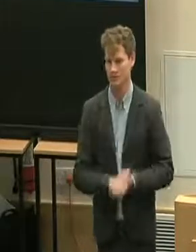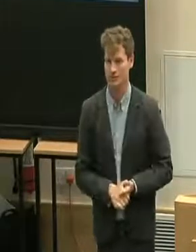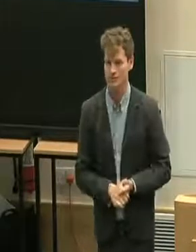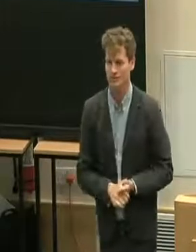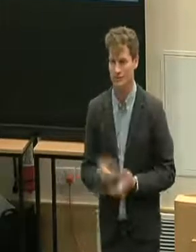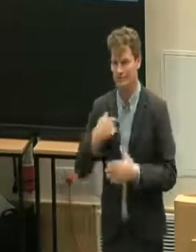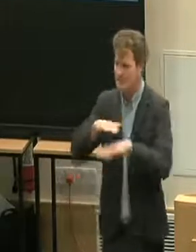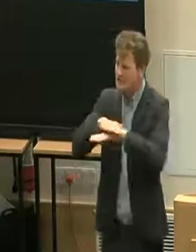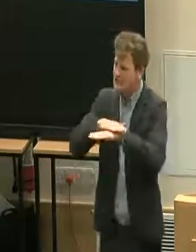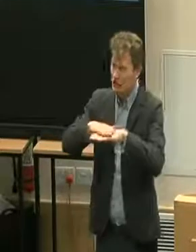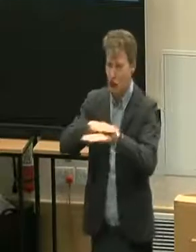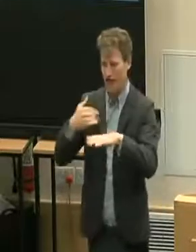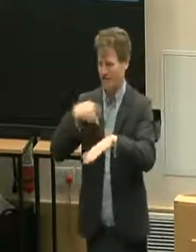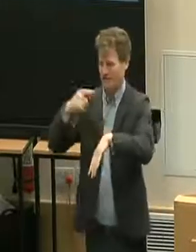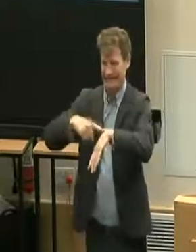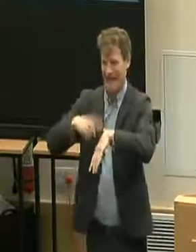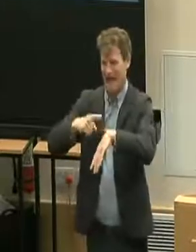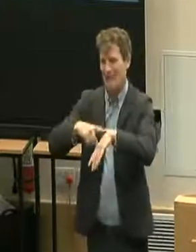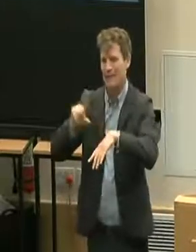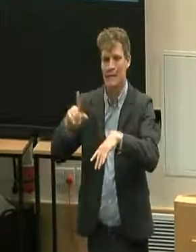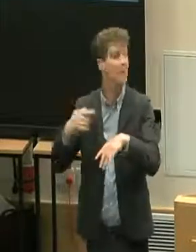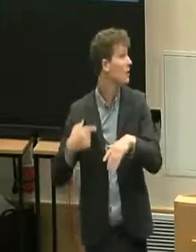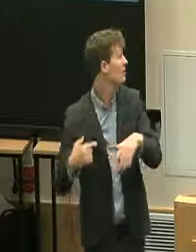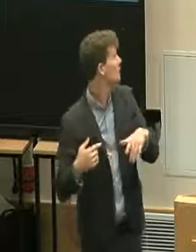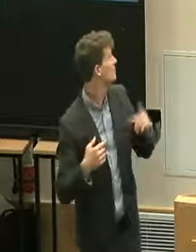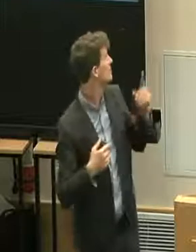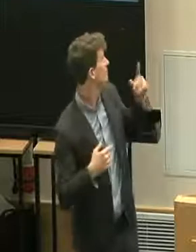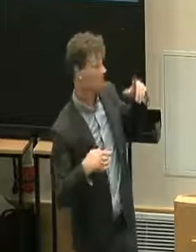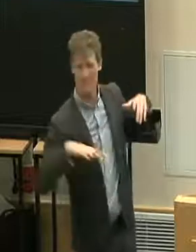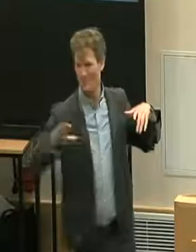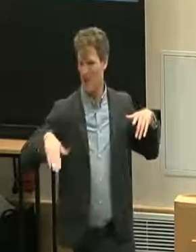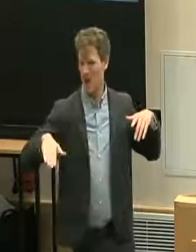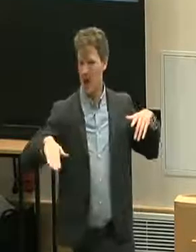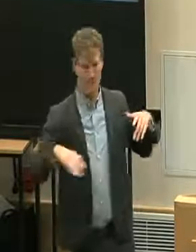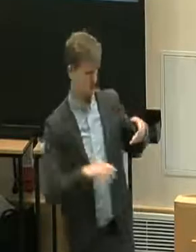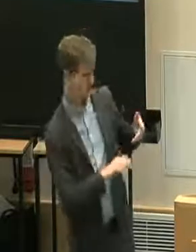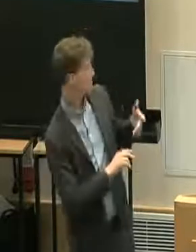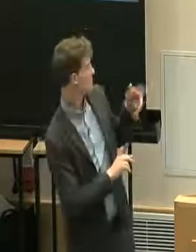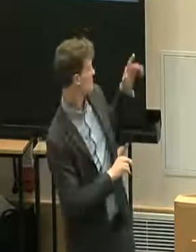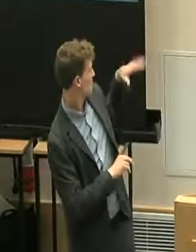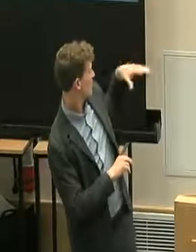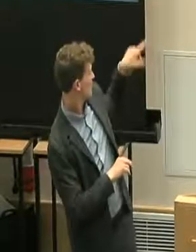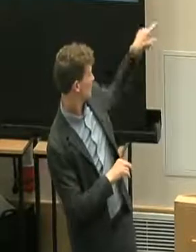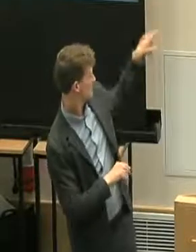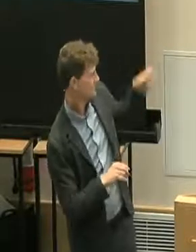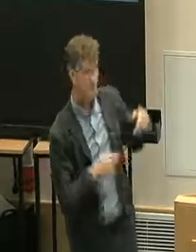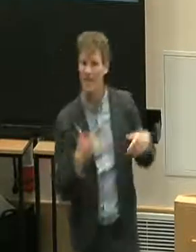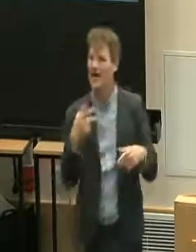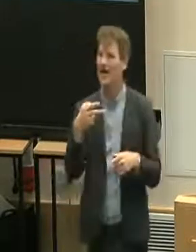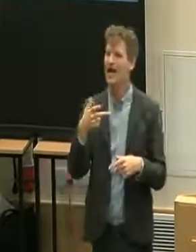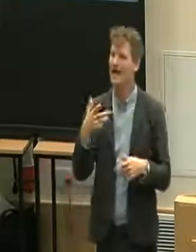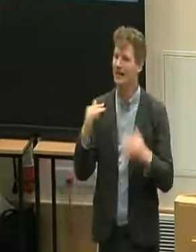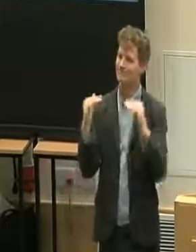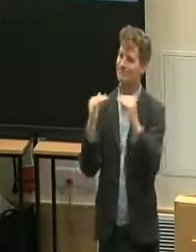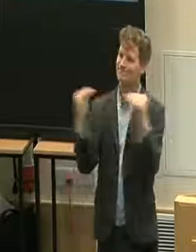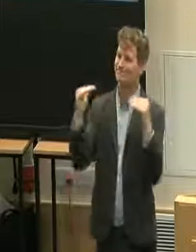I just have time. I'm going to eliminate the two bottom clauses, which are equality between men and women and